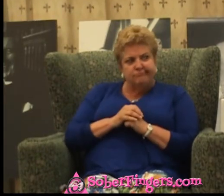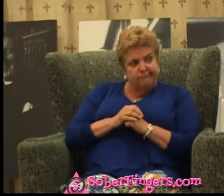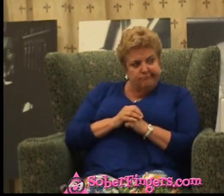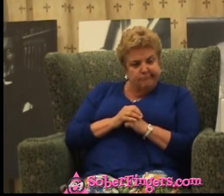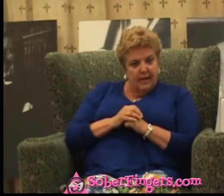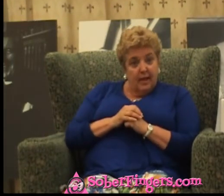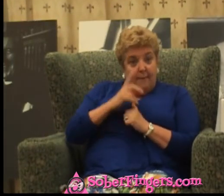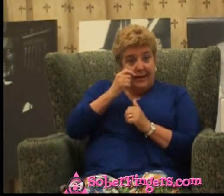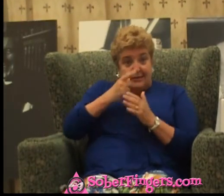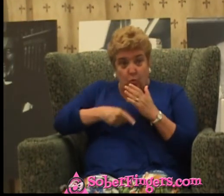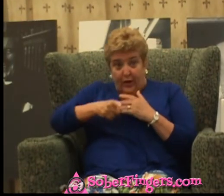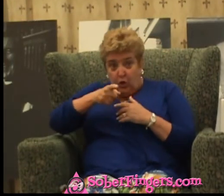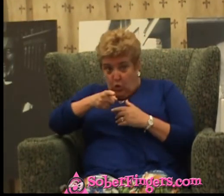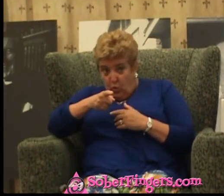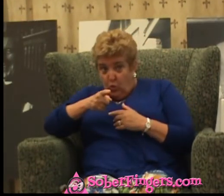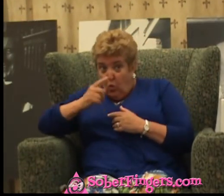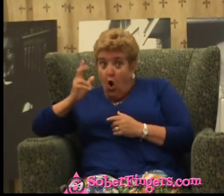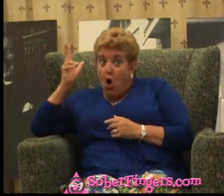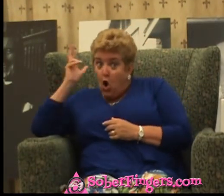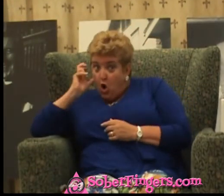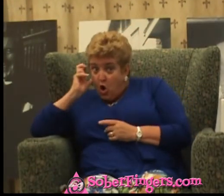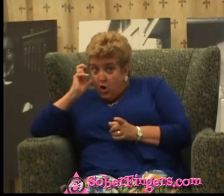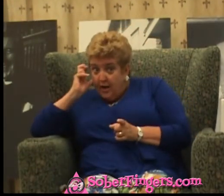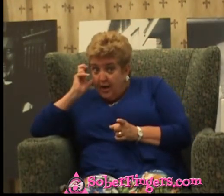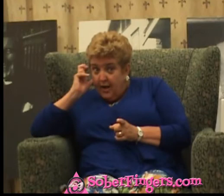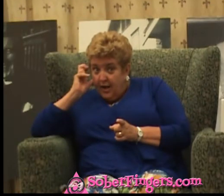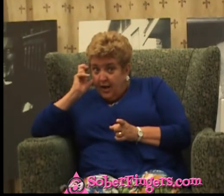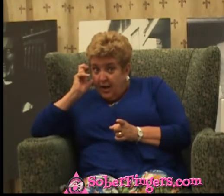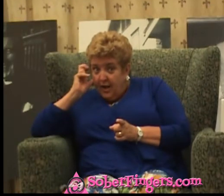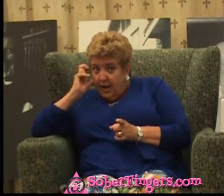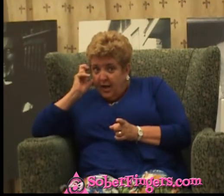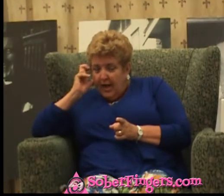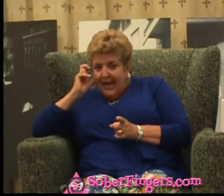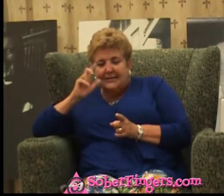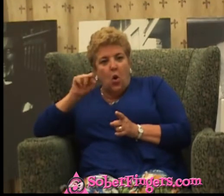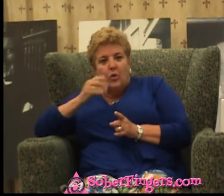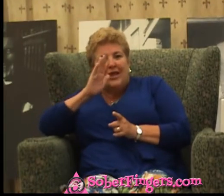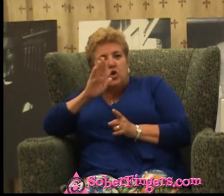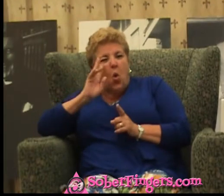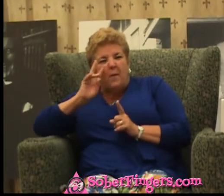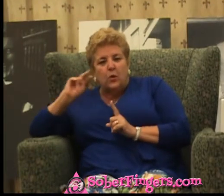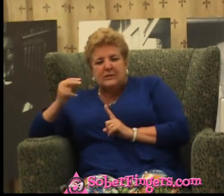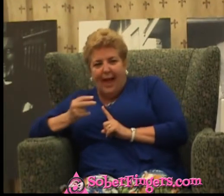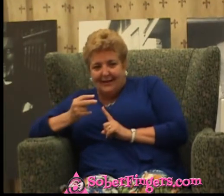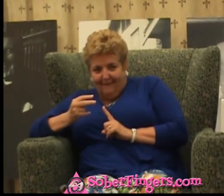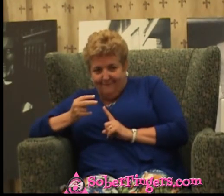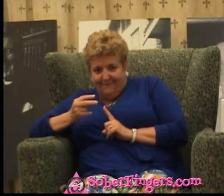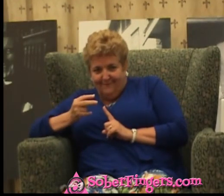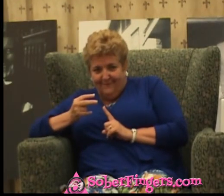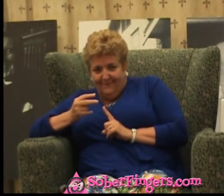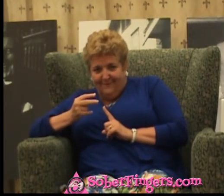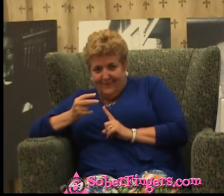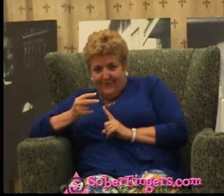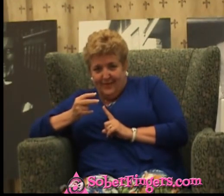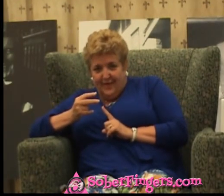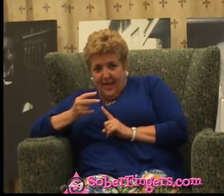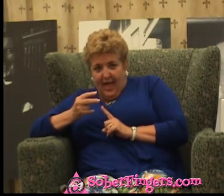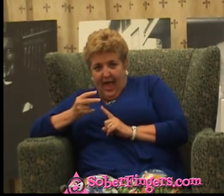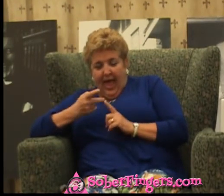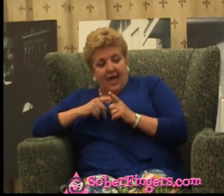Because what you heard just consists of your perspective on it. And after you run it by somebody else and hear their